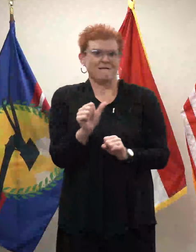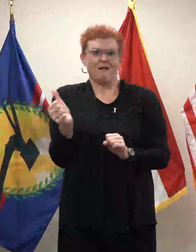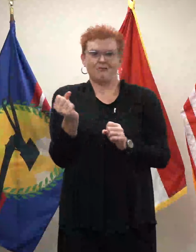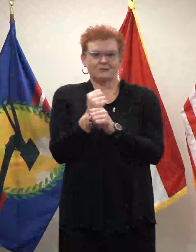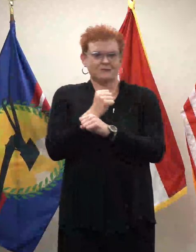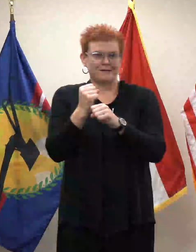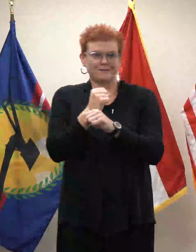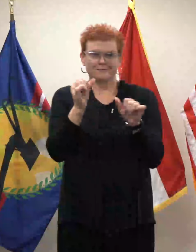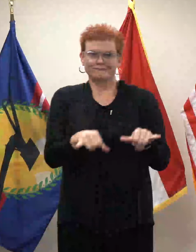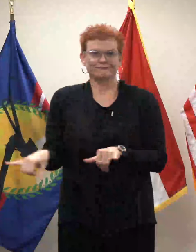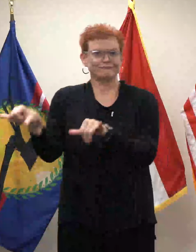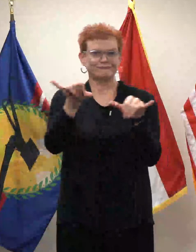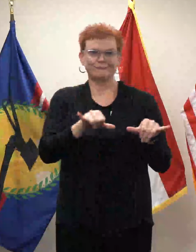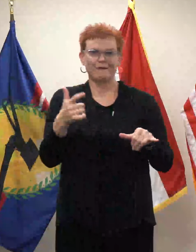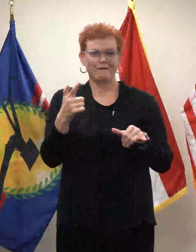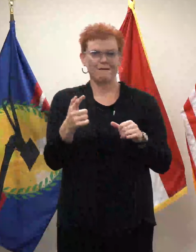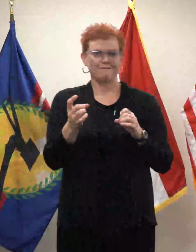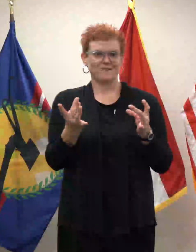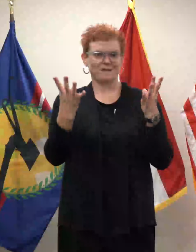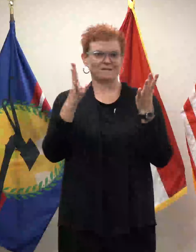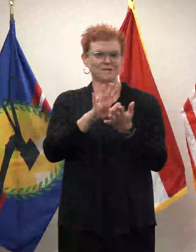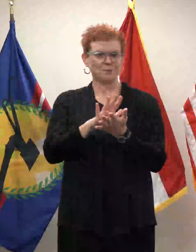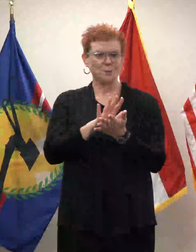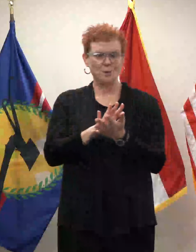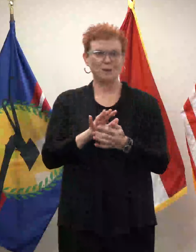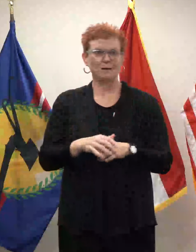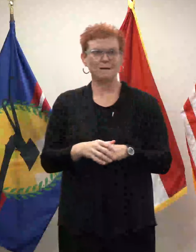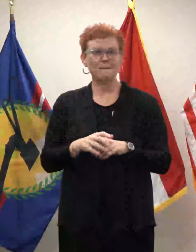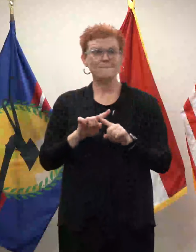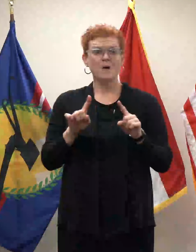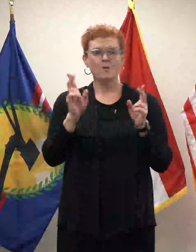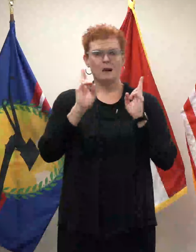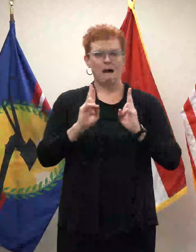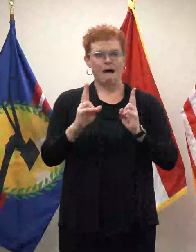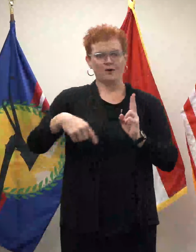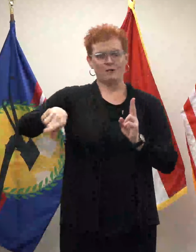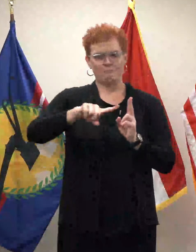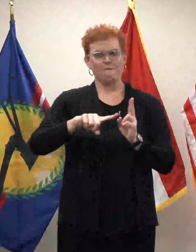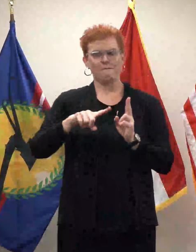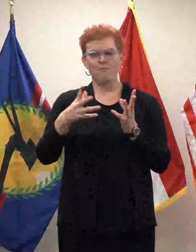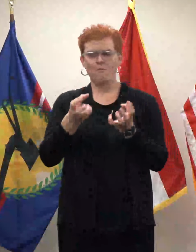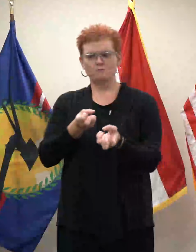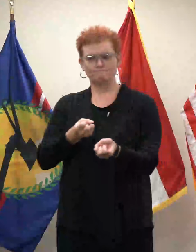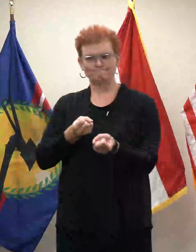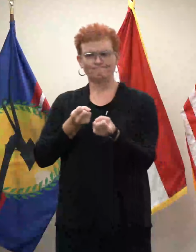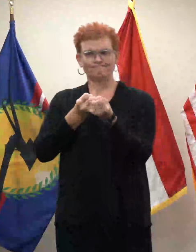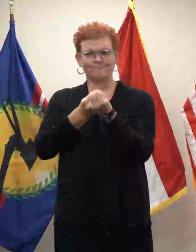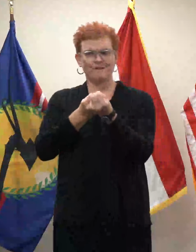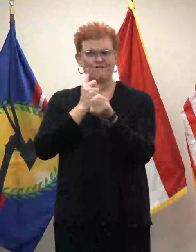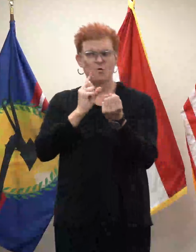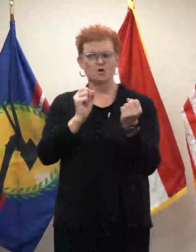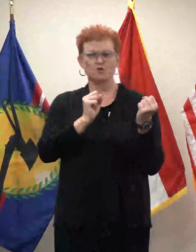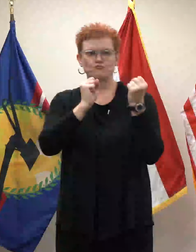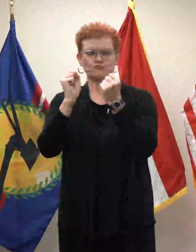schools. And to honor them, I'll stand beside strong advocates for gun safety here in St. Louis County,